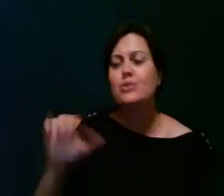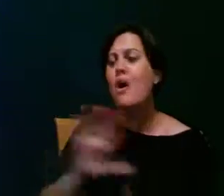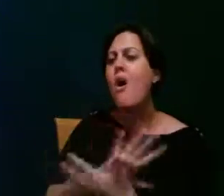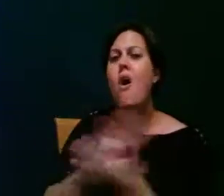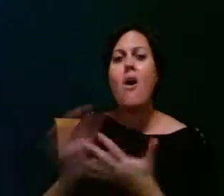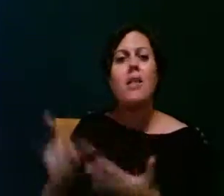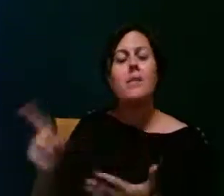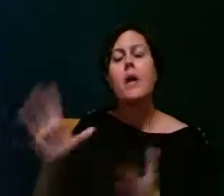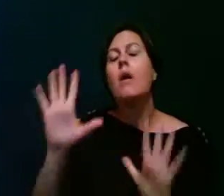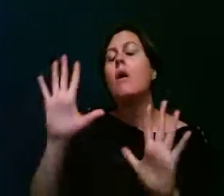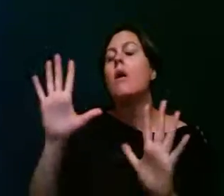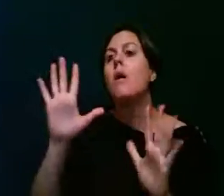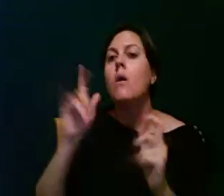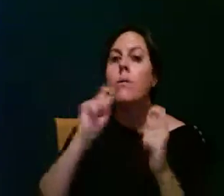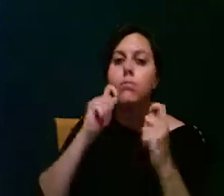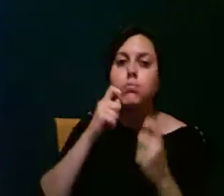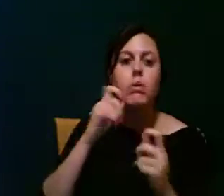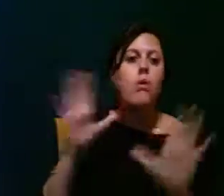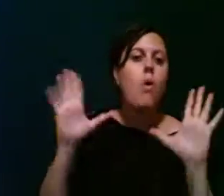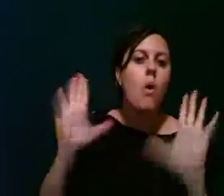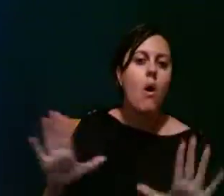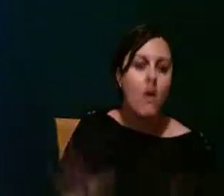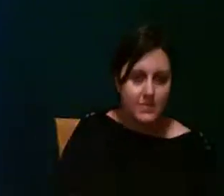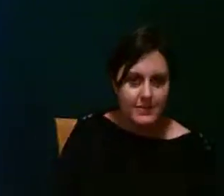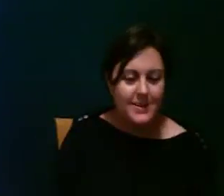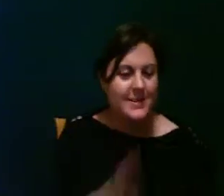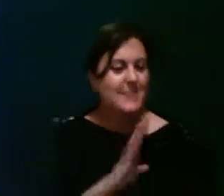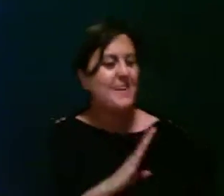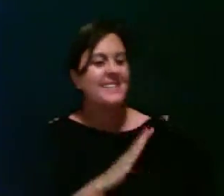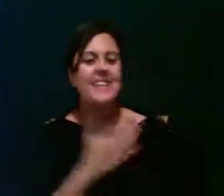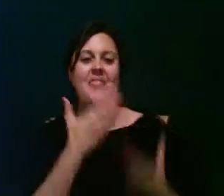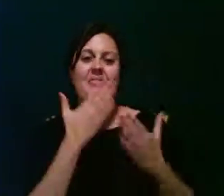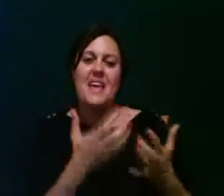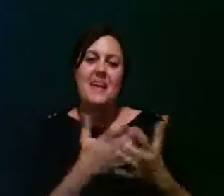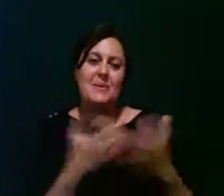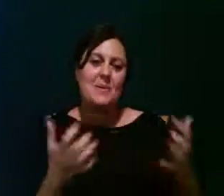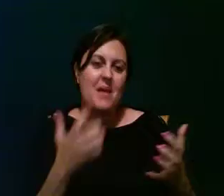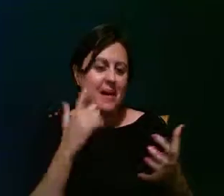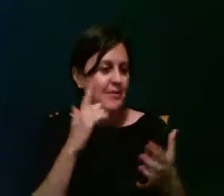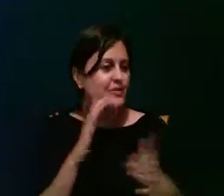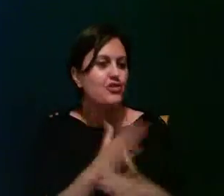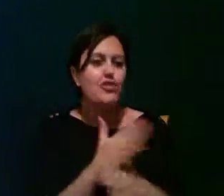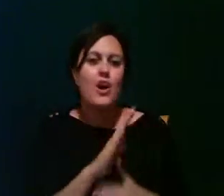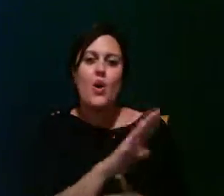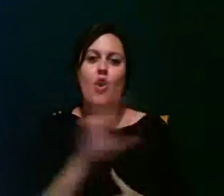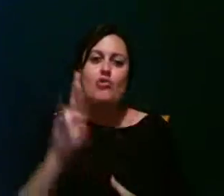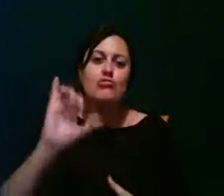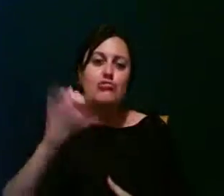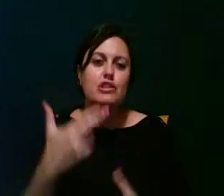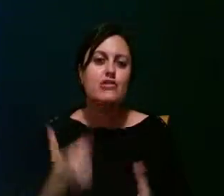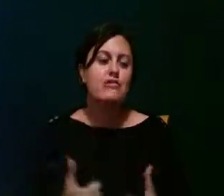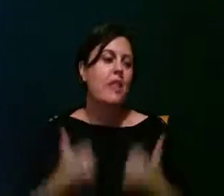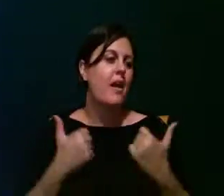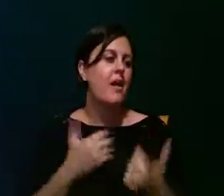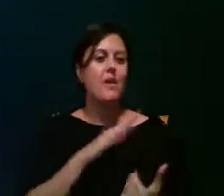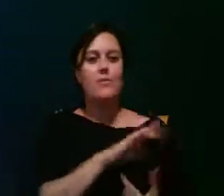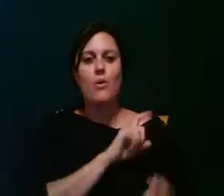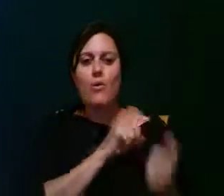are fantastic. That's awesome. Thank you so much for sharing the richness of your lives and the contribution that you are bringing to others, Aly